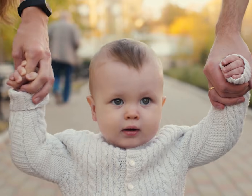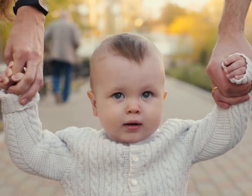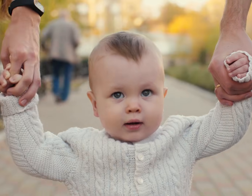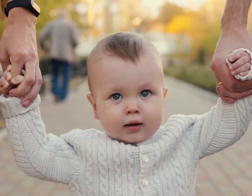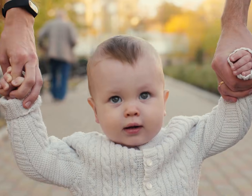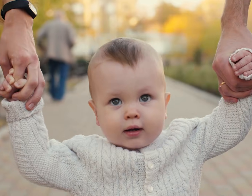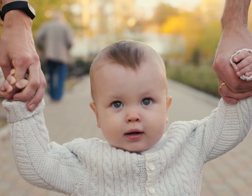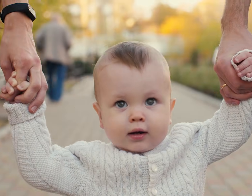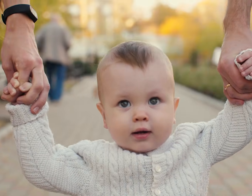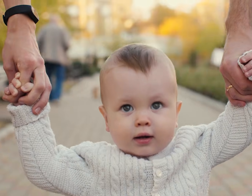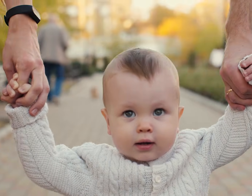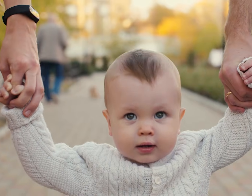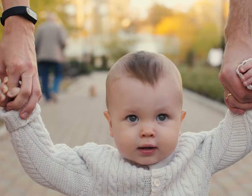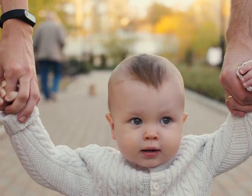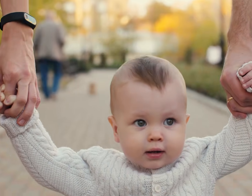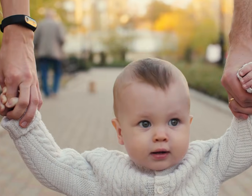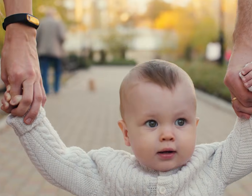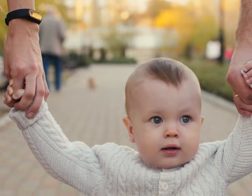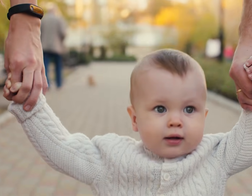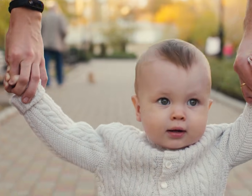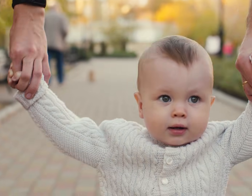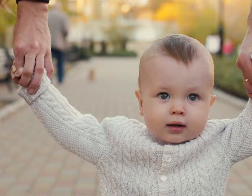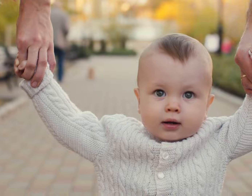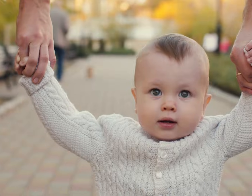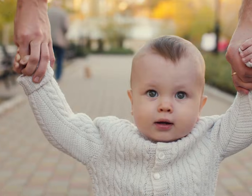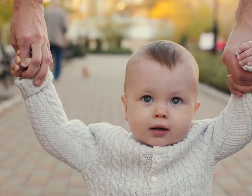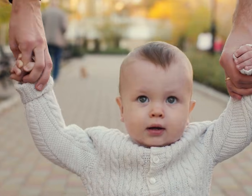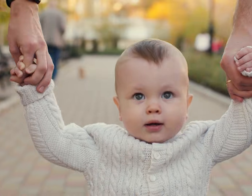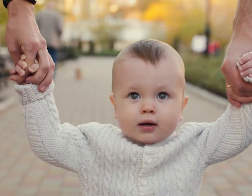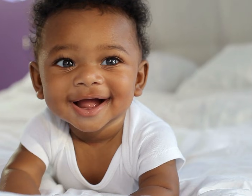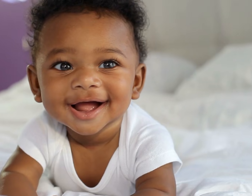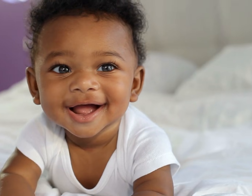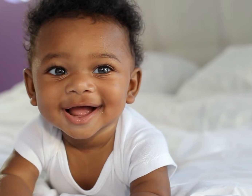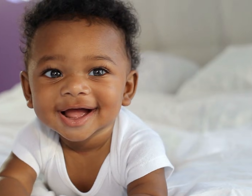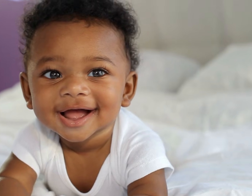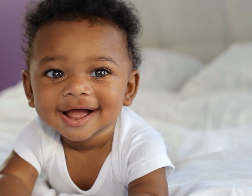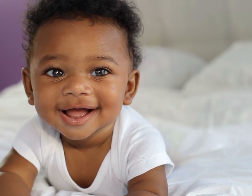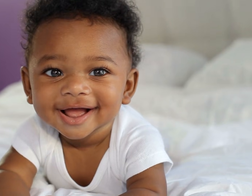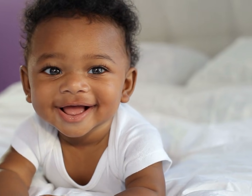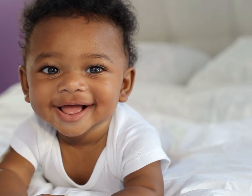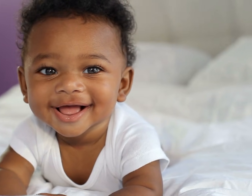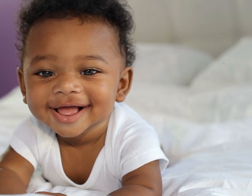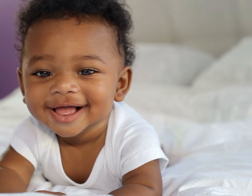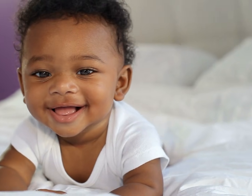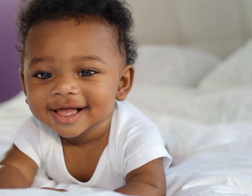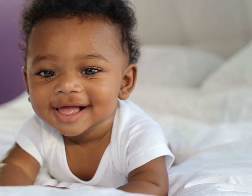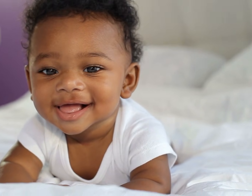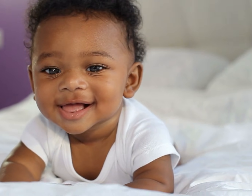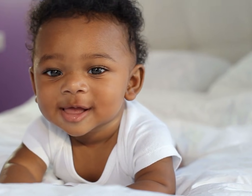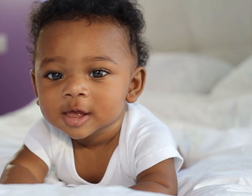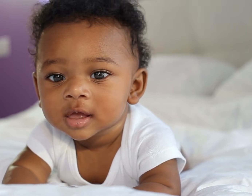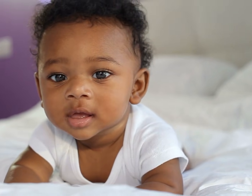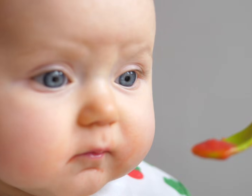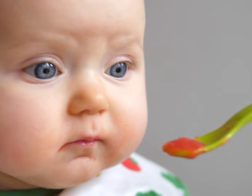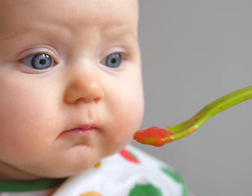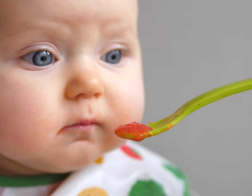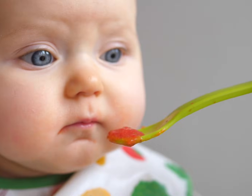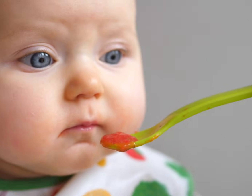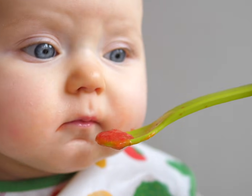Here's a tip. Make practicing baby sign language fun with your baby. Incorporate it in everyday life. Think about when you're eating